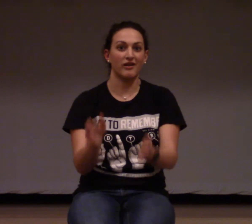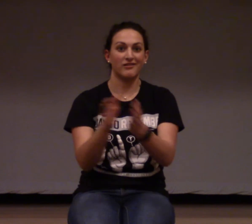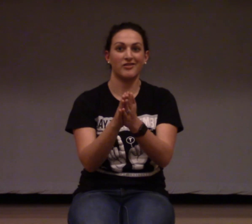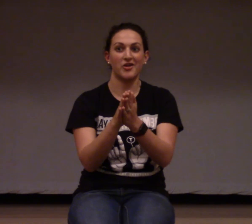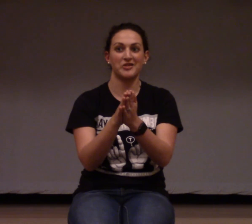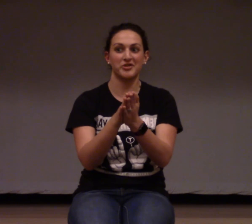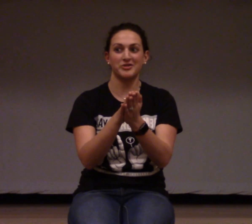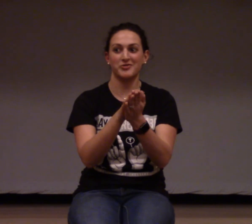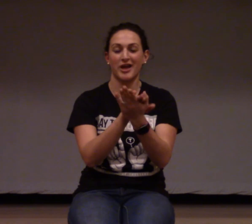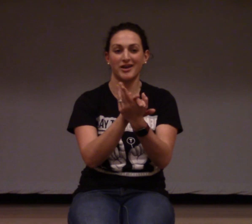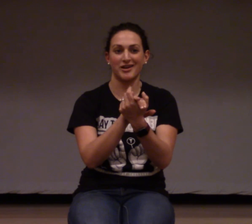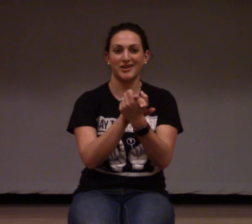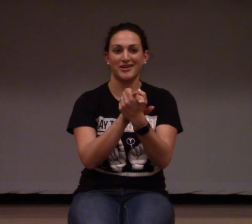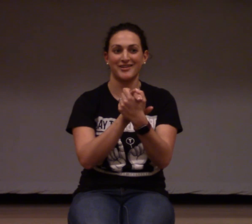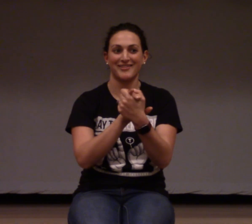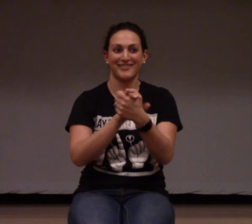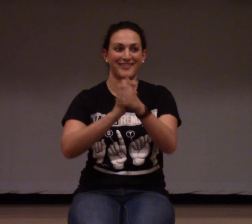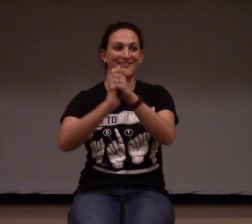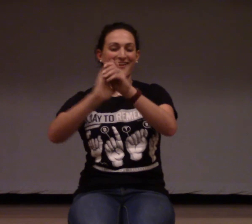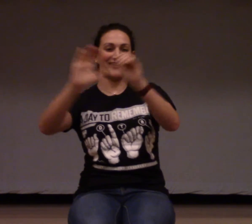are you guys ready to do it again? Okay.